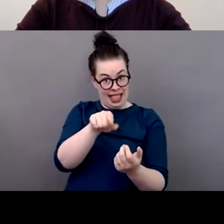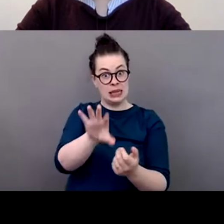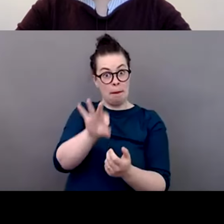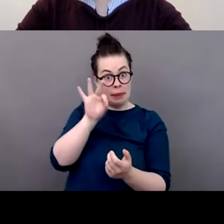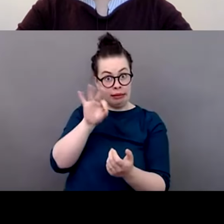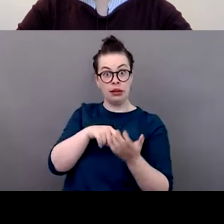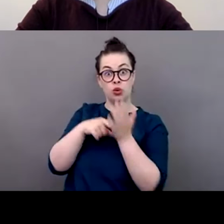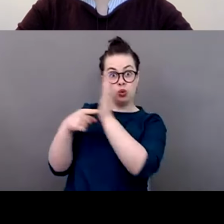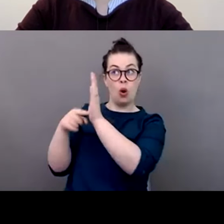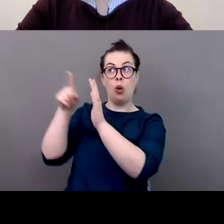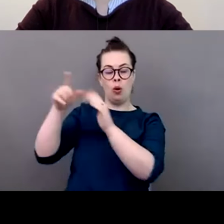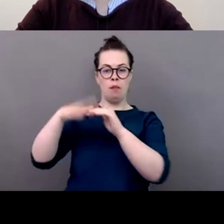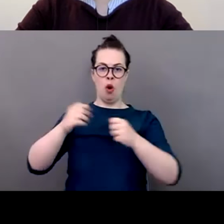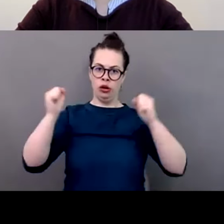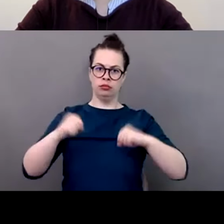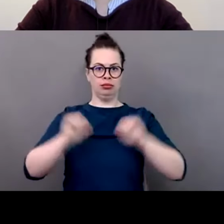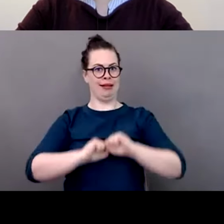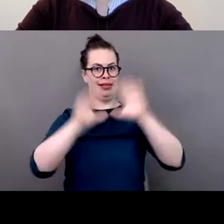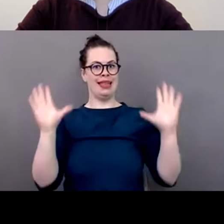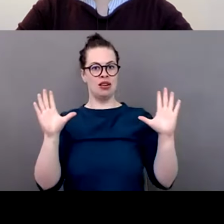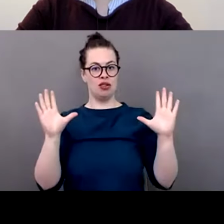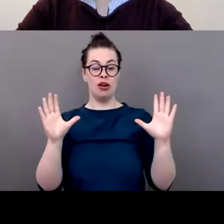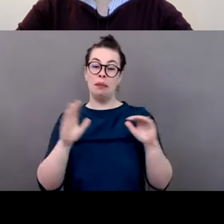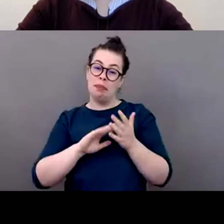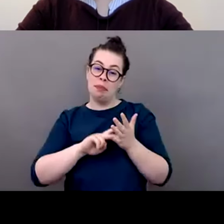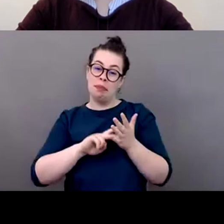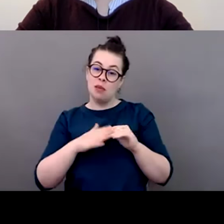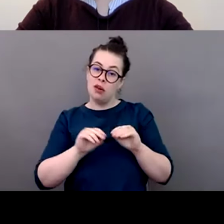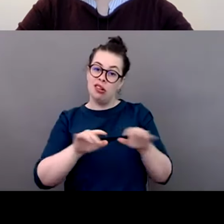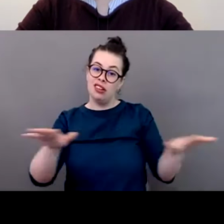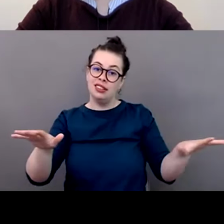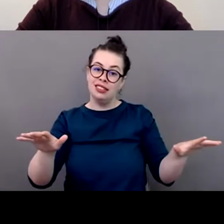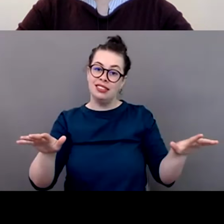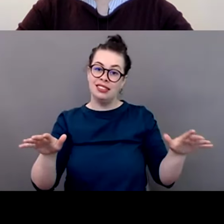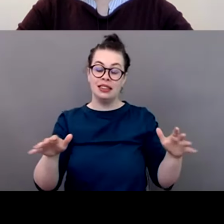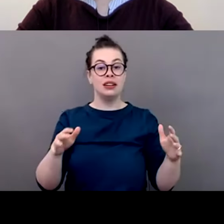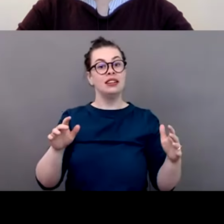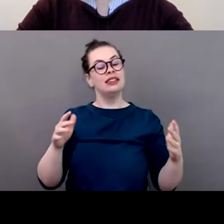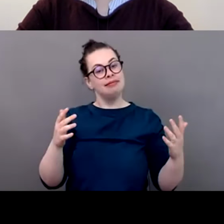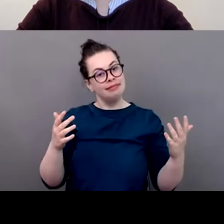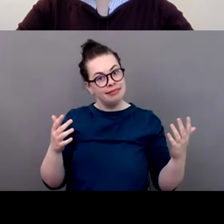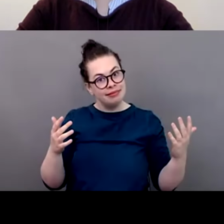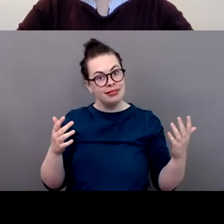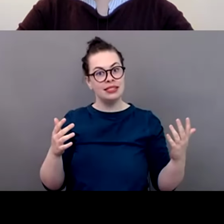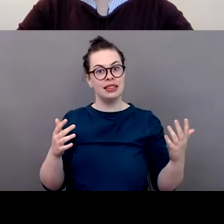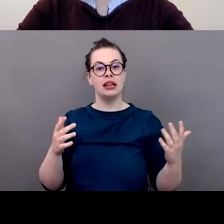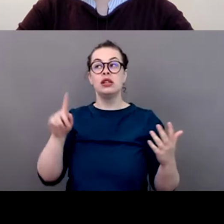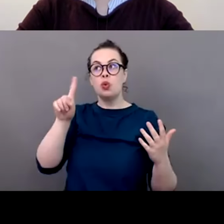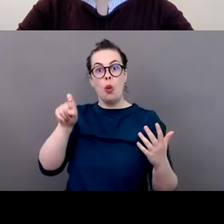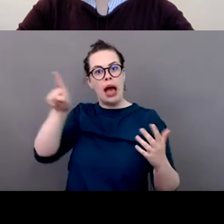So implicitly in the mind of those who will be deciding the case, that this person really was wronged.